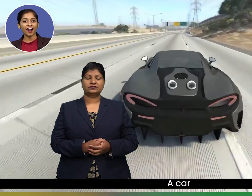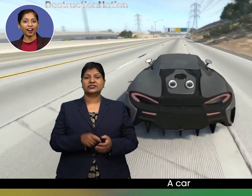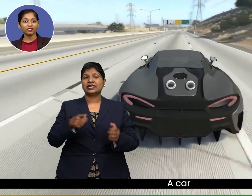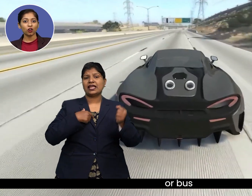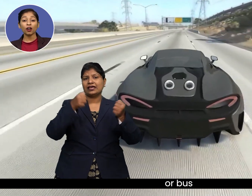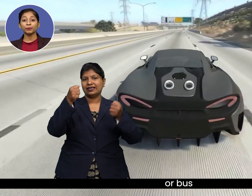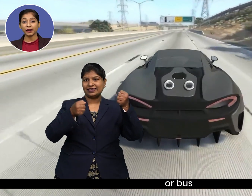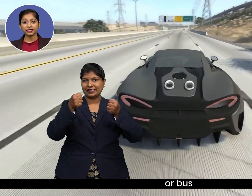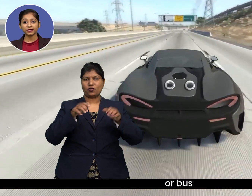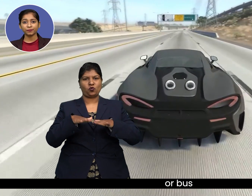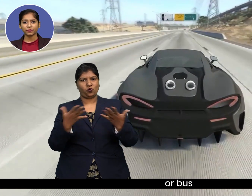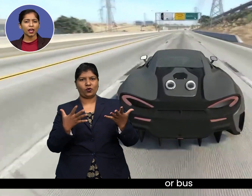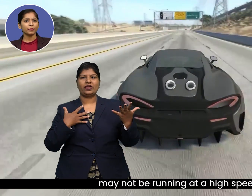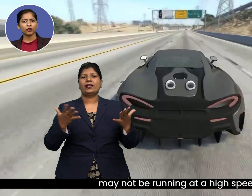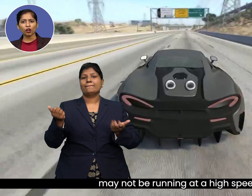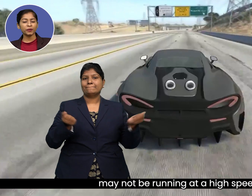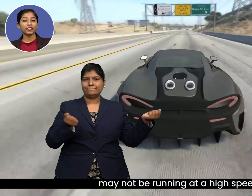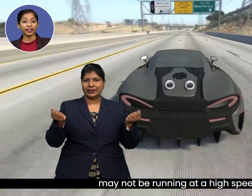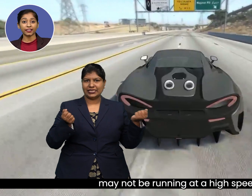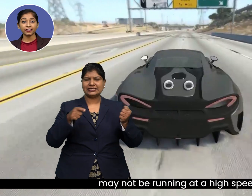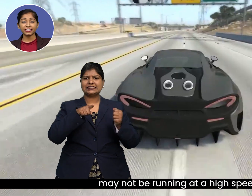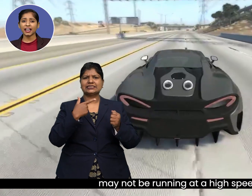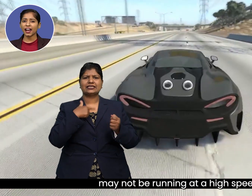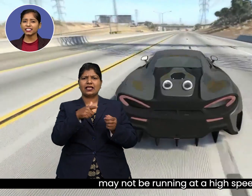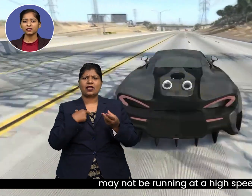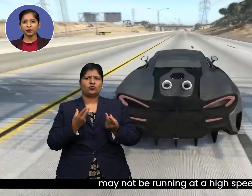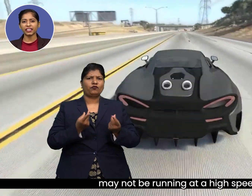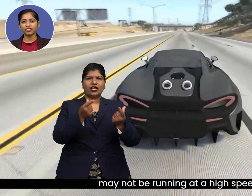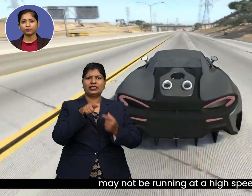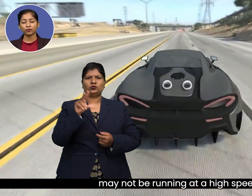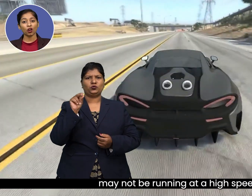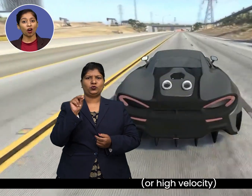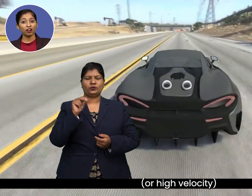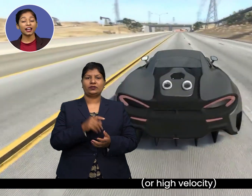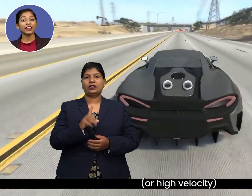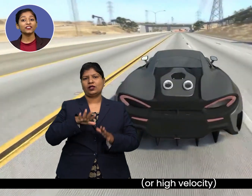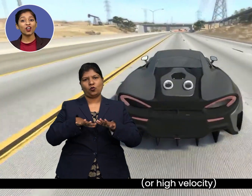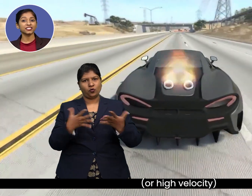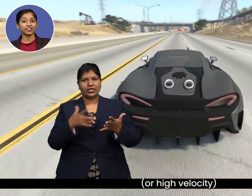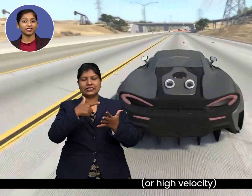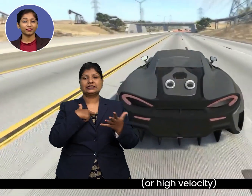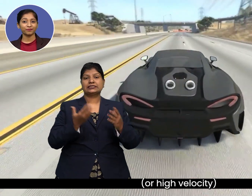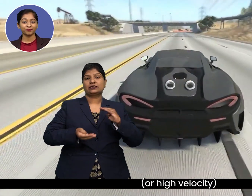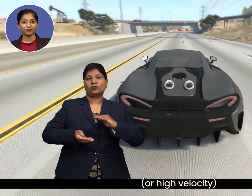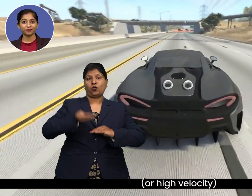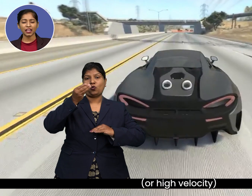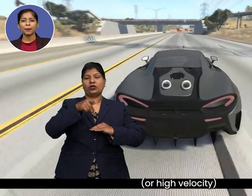A car or bus may not be running at a high speed or high